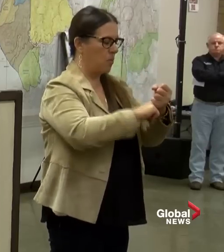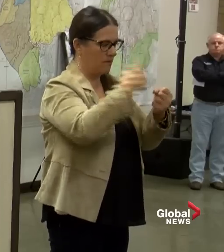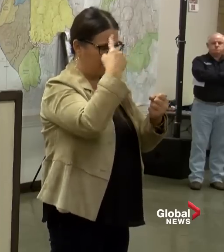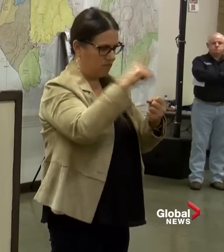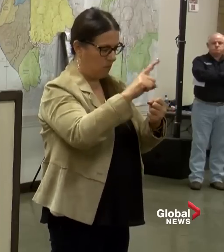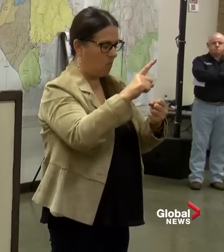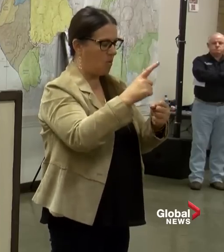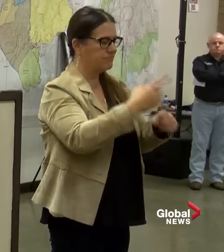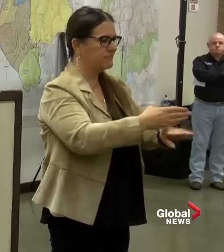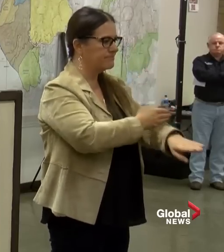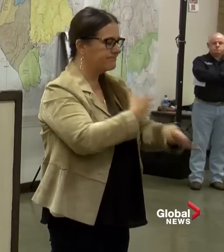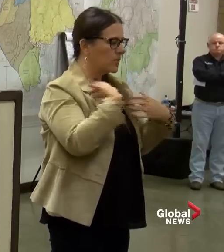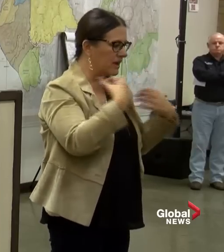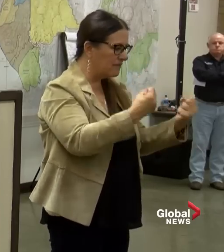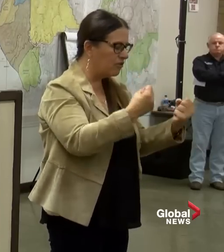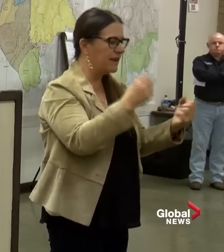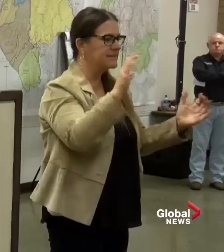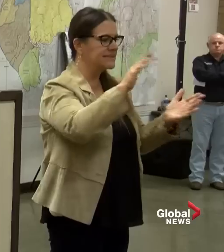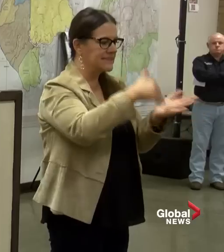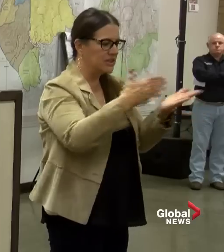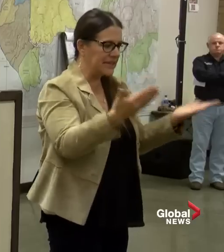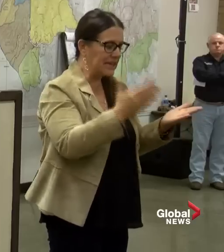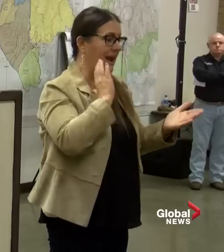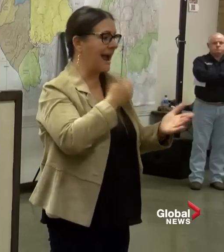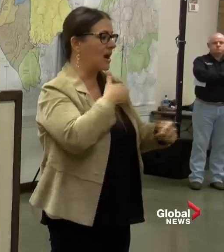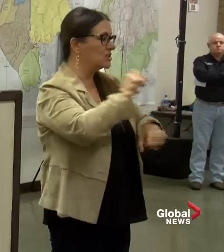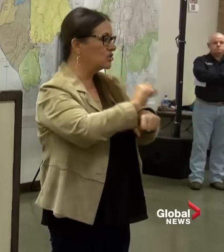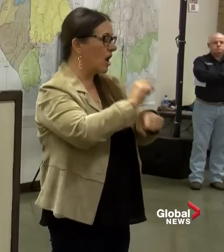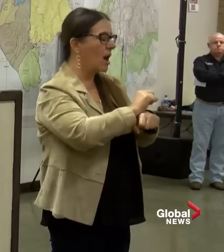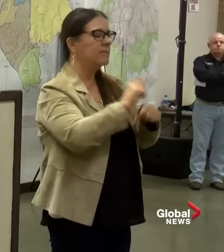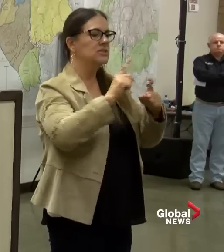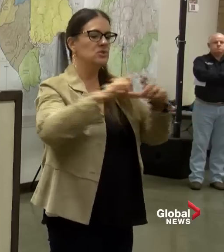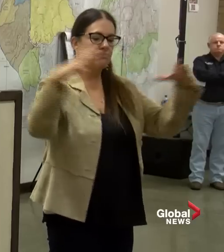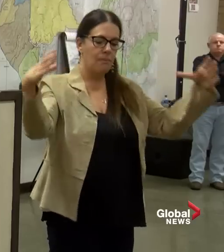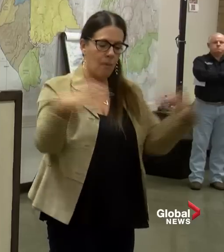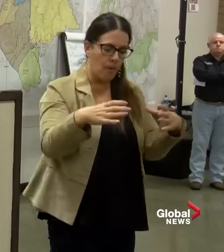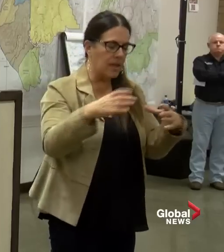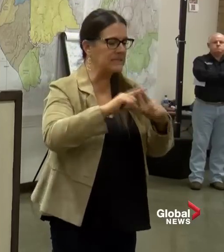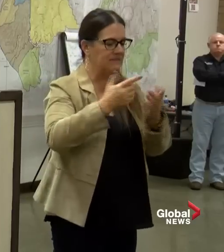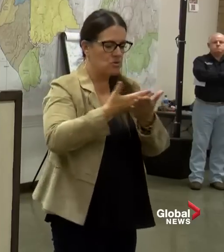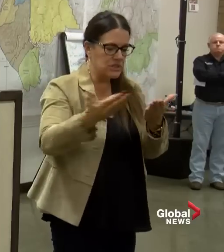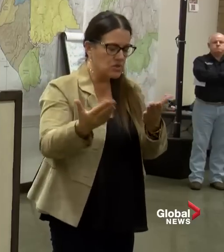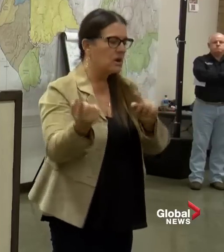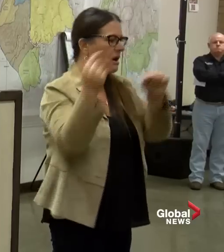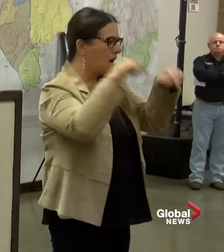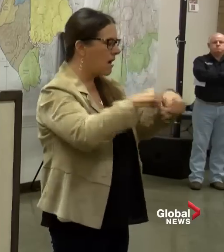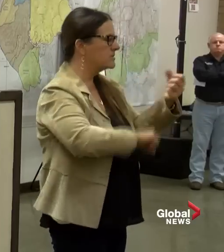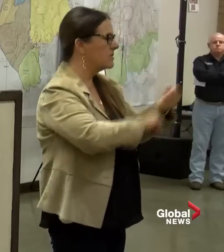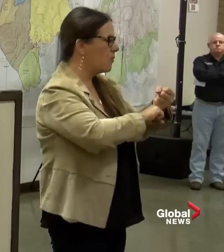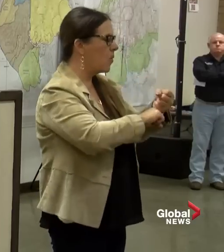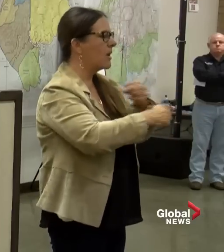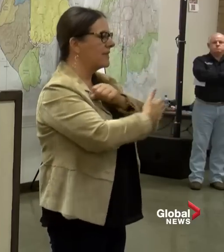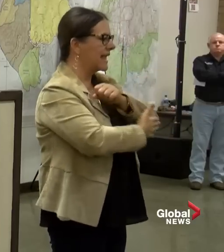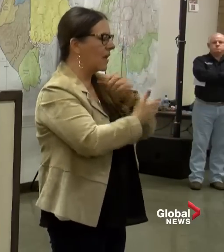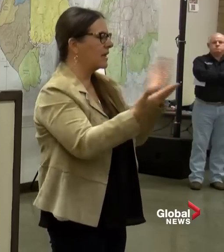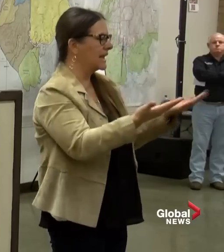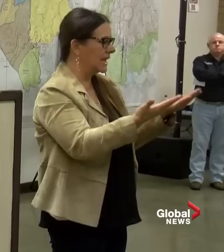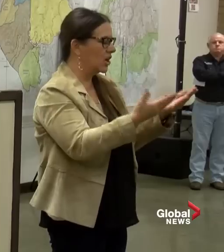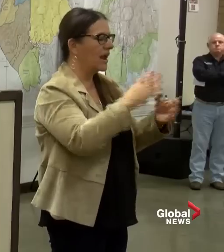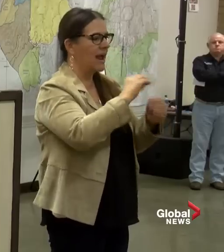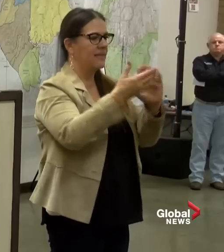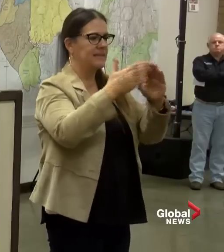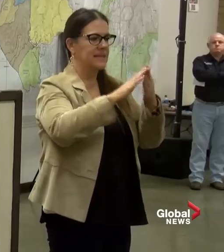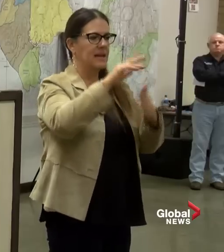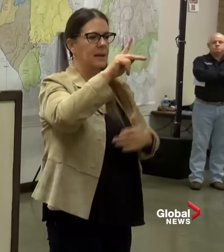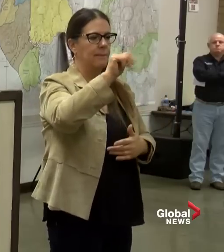County. Our job at Cal OES is to mobilize the resources of the state and federal government to support Butte County and the town of Paradise. And I will